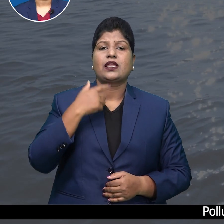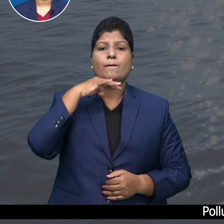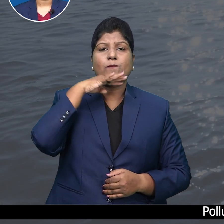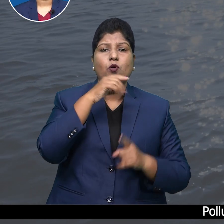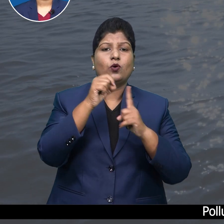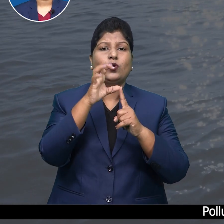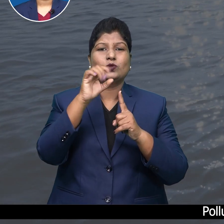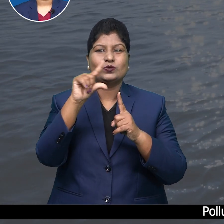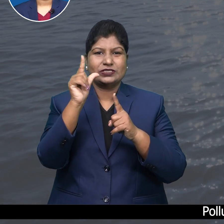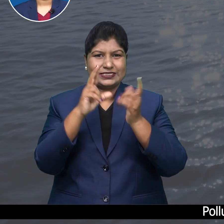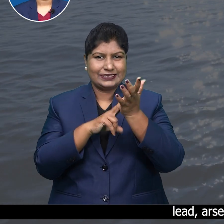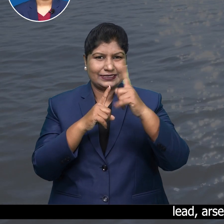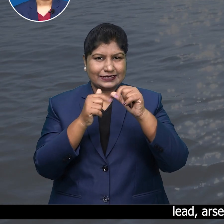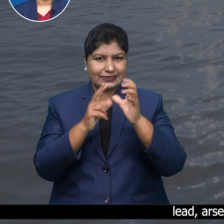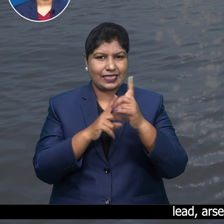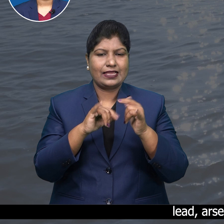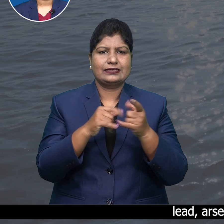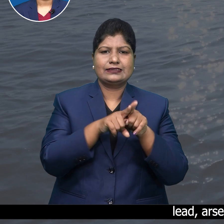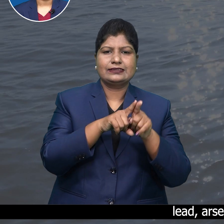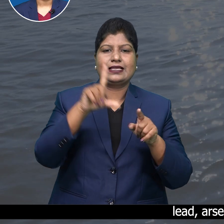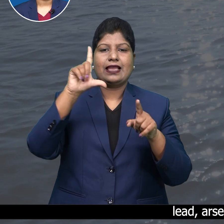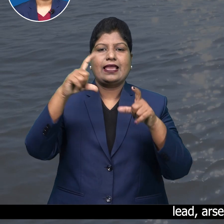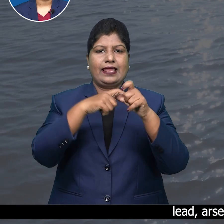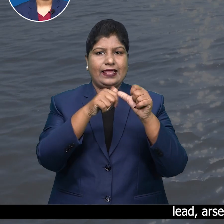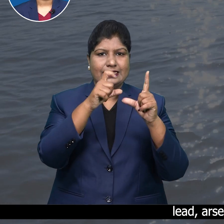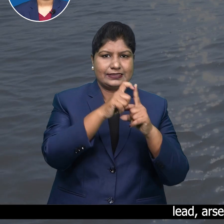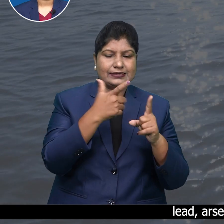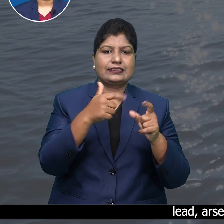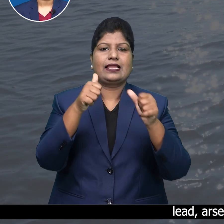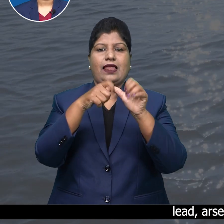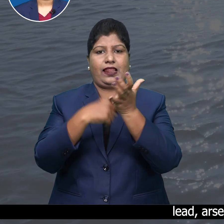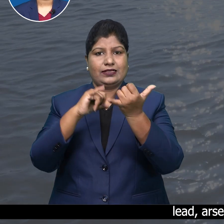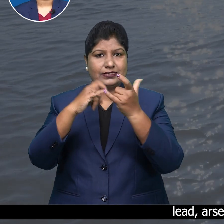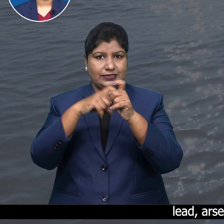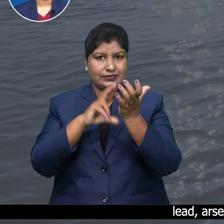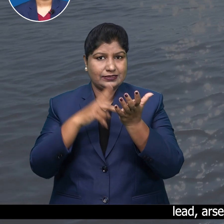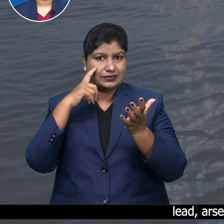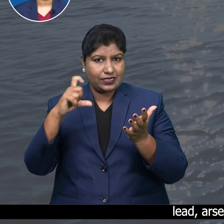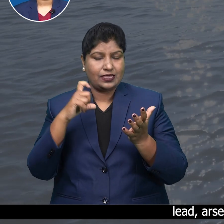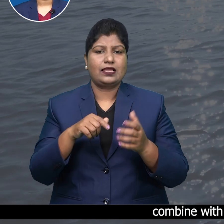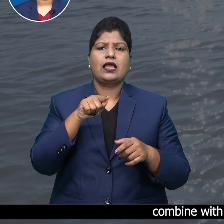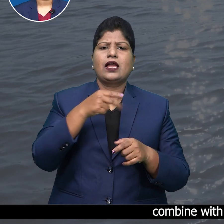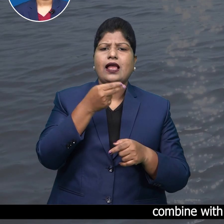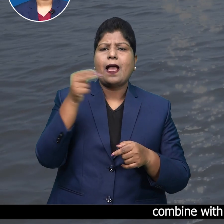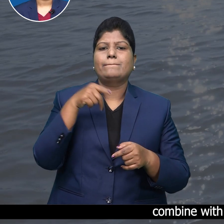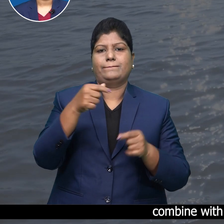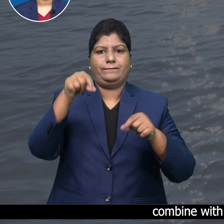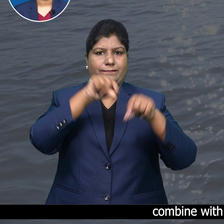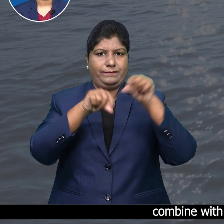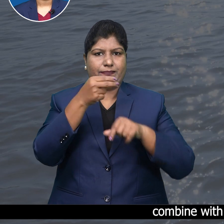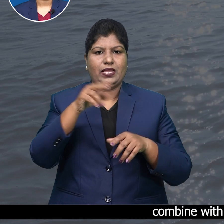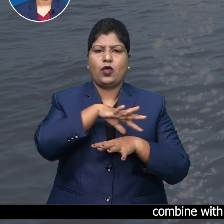Pollutants like lead, arsenic, and fluoride combine